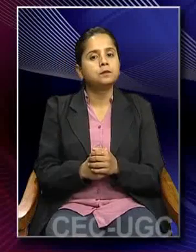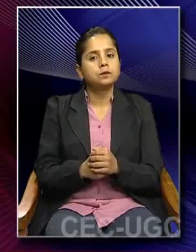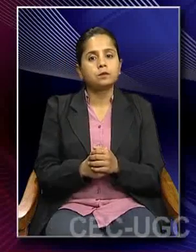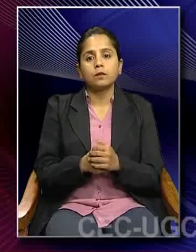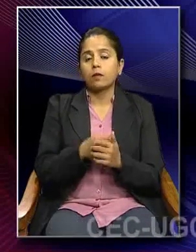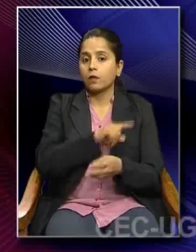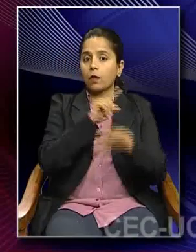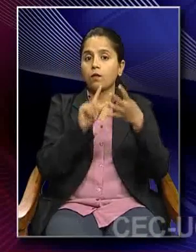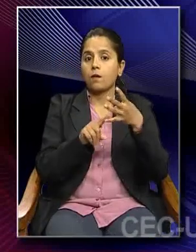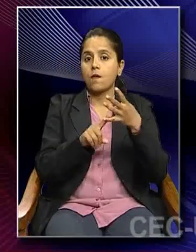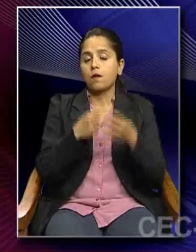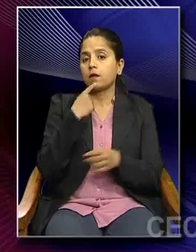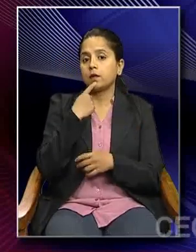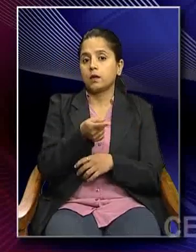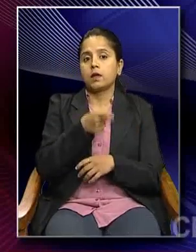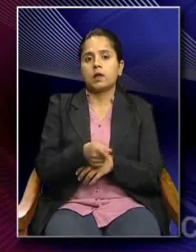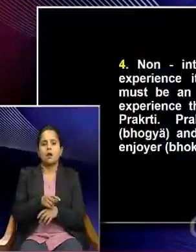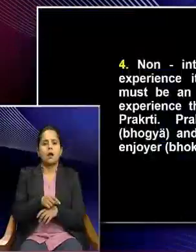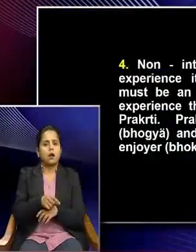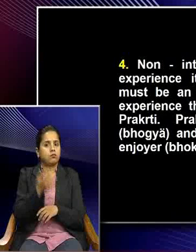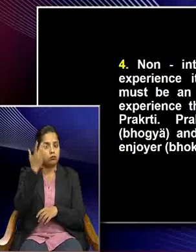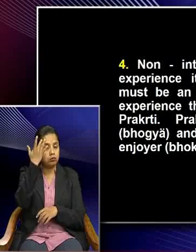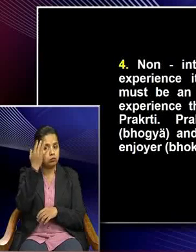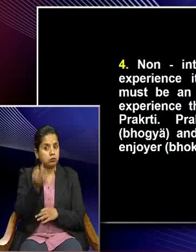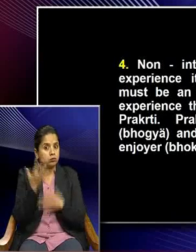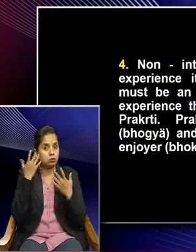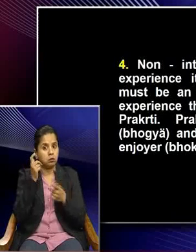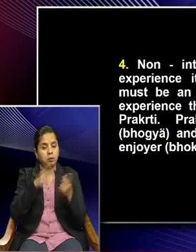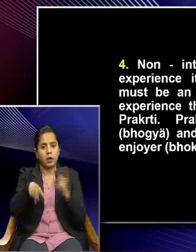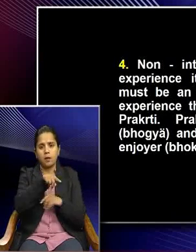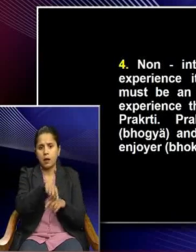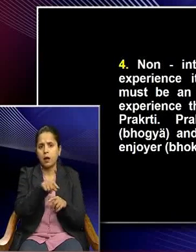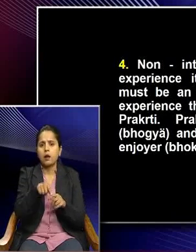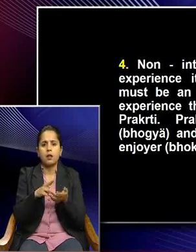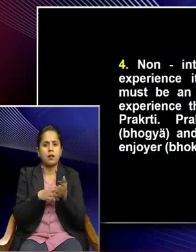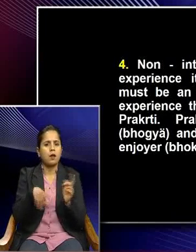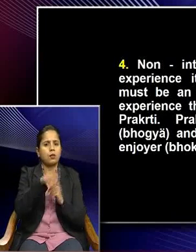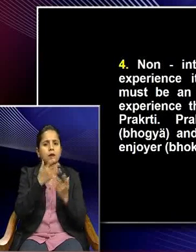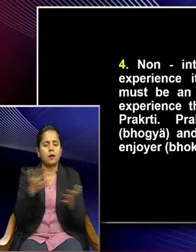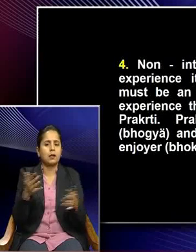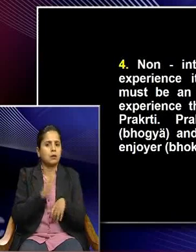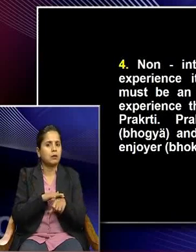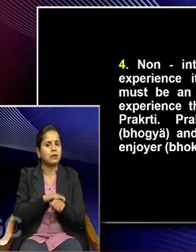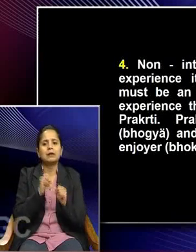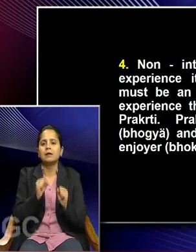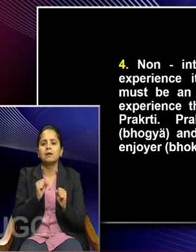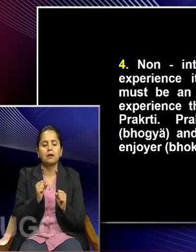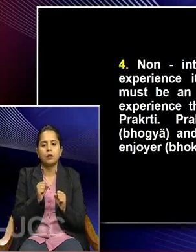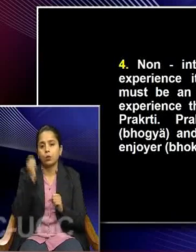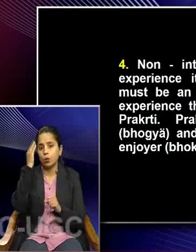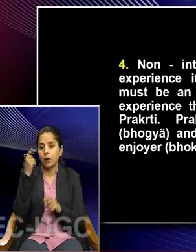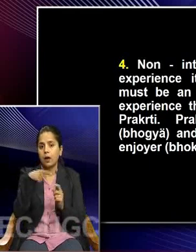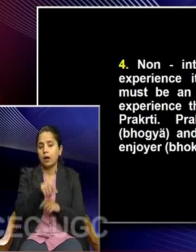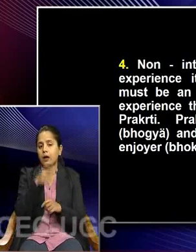The fourth is that non-intelligent Prakriti cannot experience its products because it's